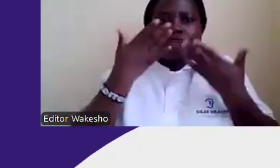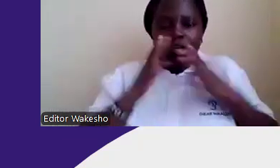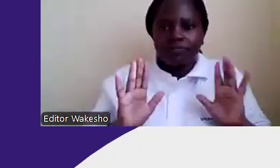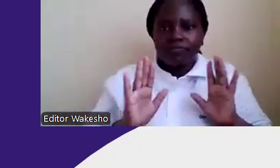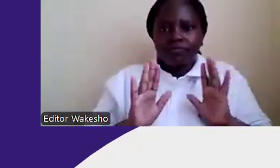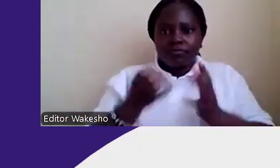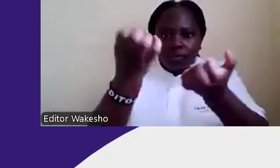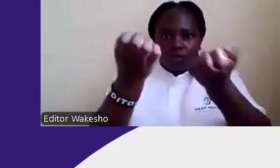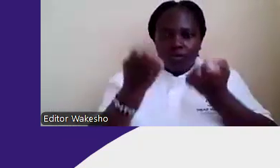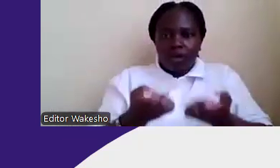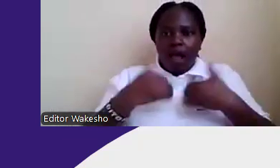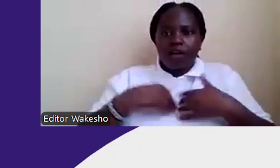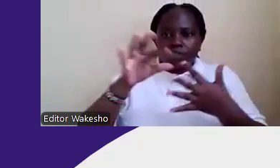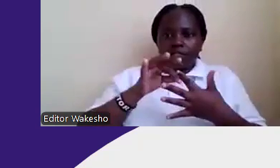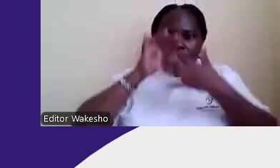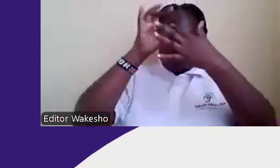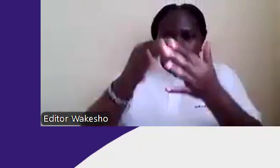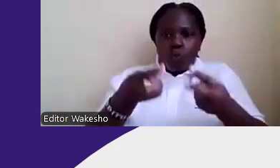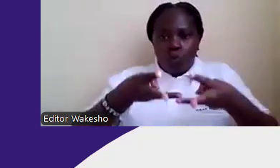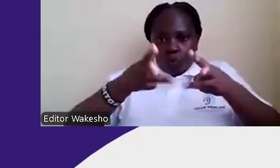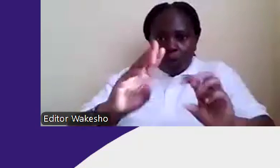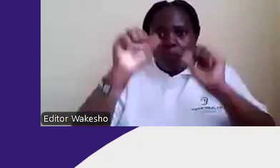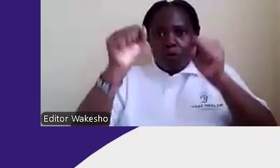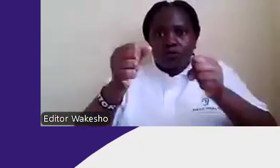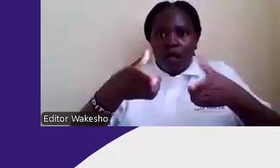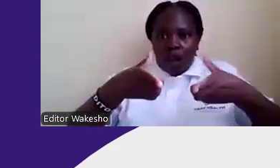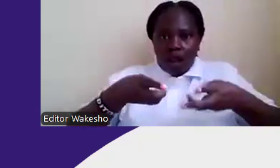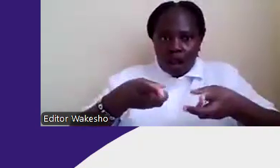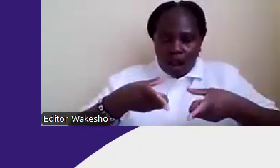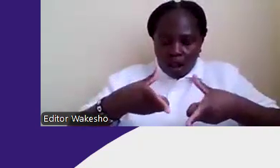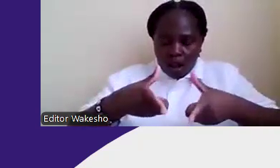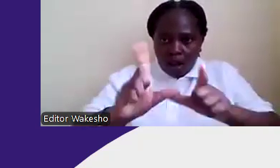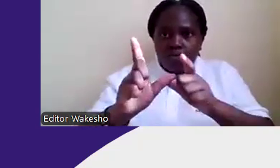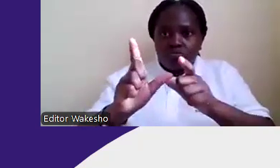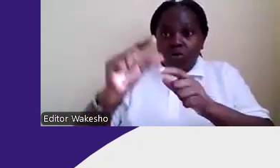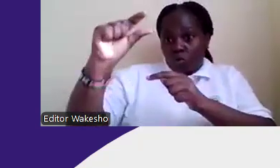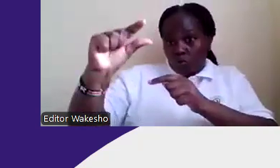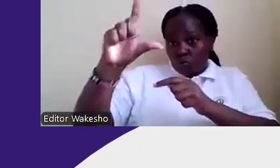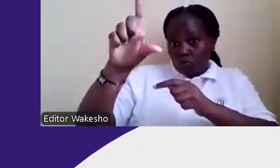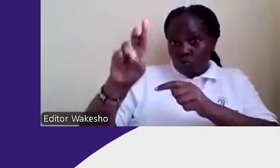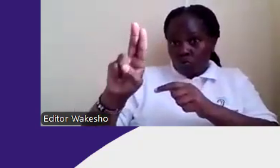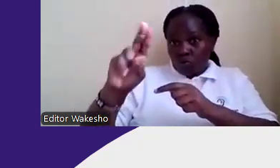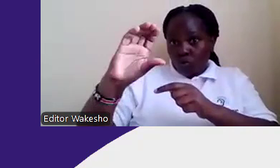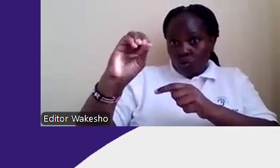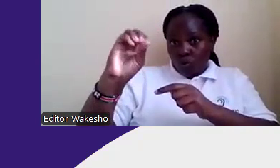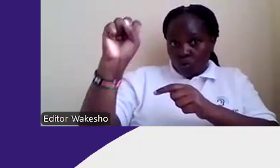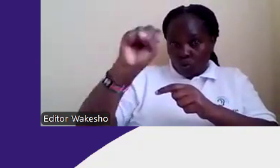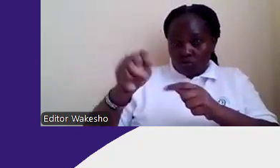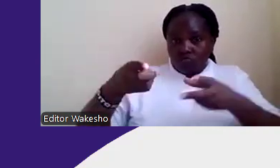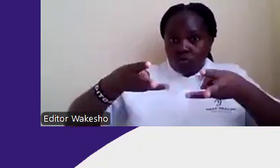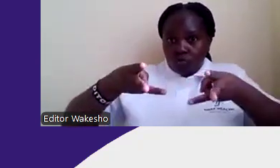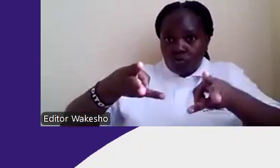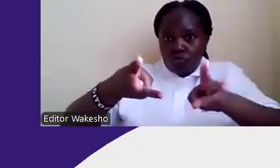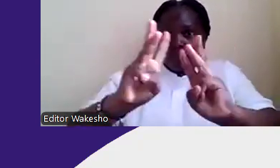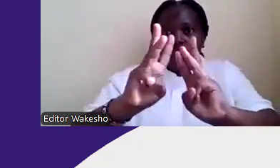some special mechanisms to allow this glucose to, permeate or pass through and enter